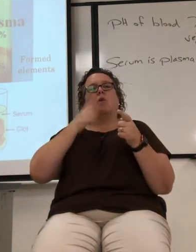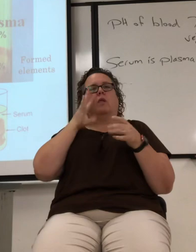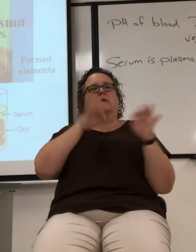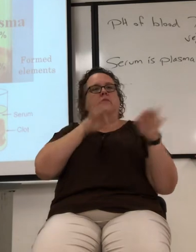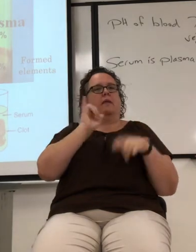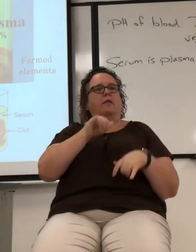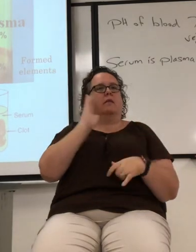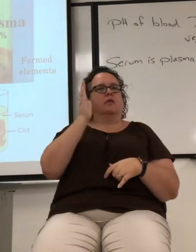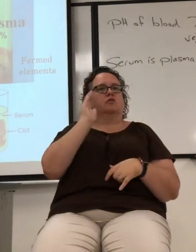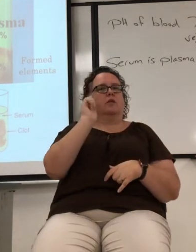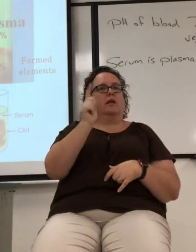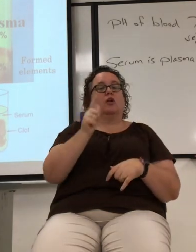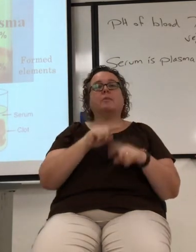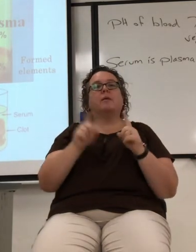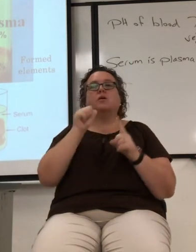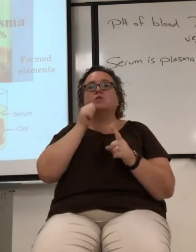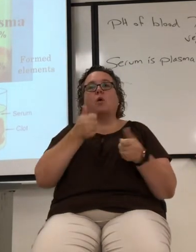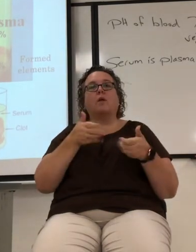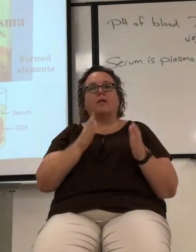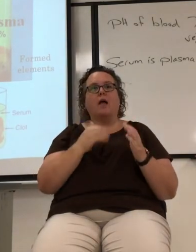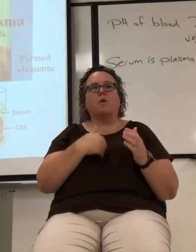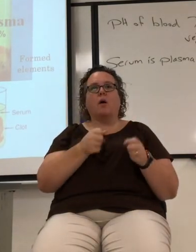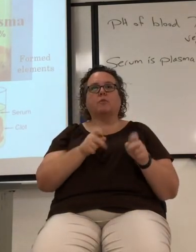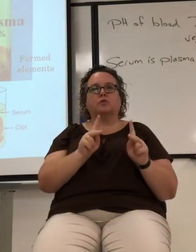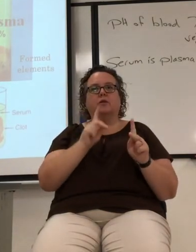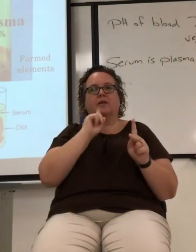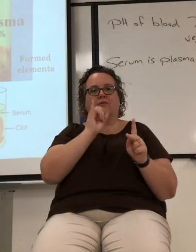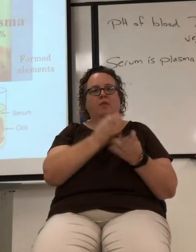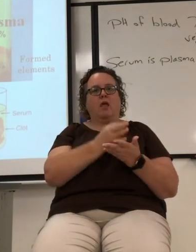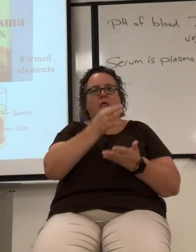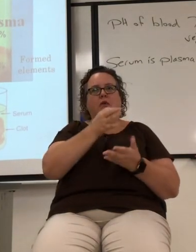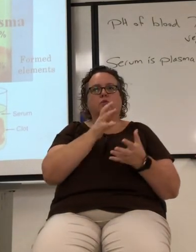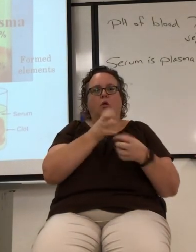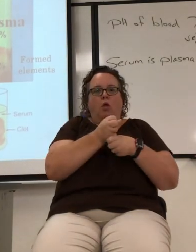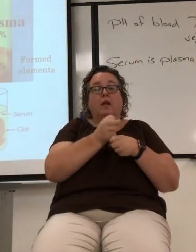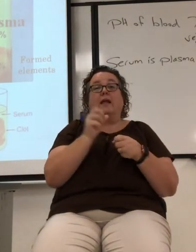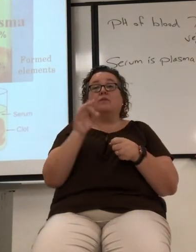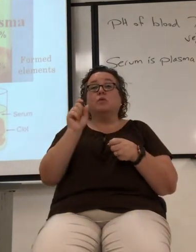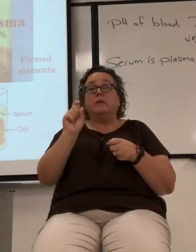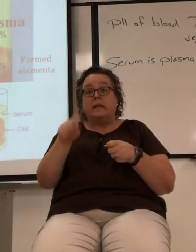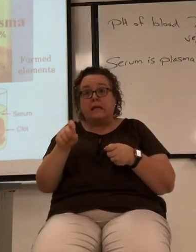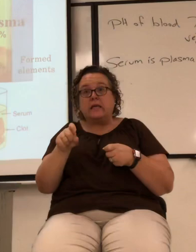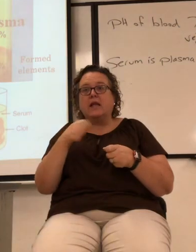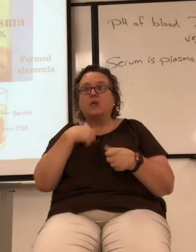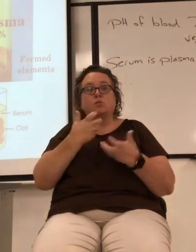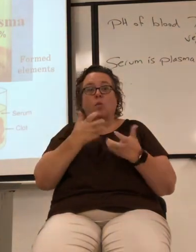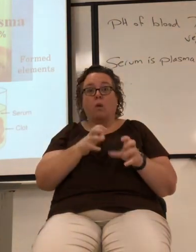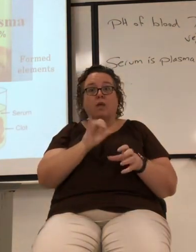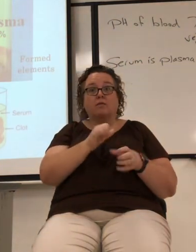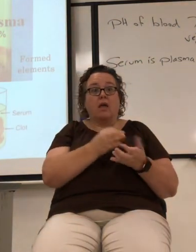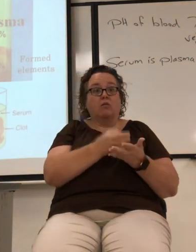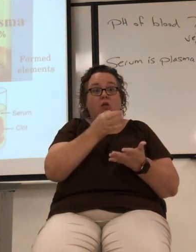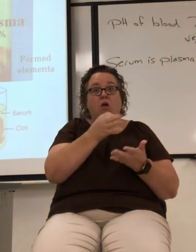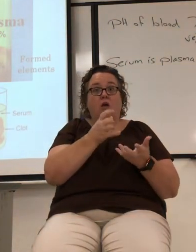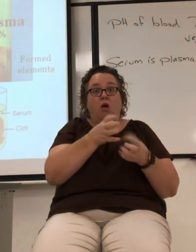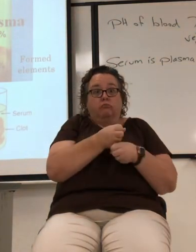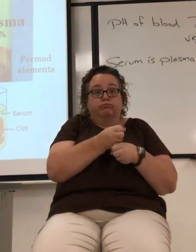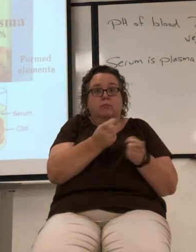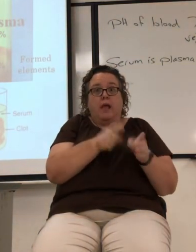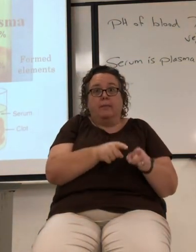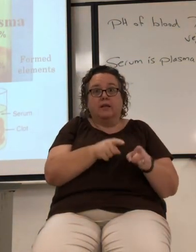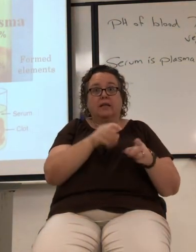blood clot. If you need the clotting factors in your analysis and you don't want the clot to form in the test tube, you have to